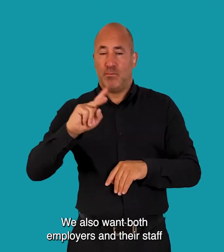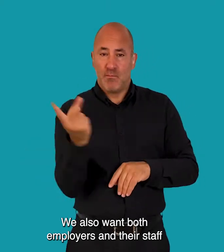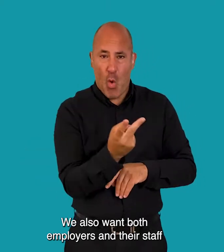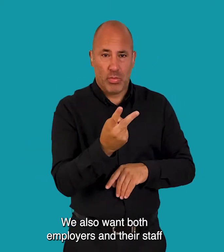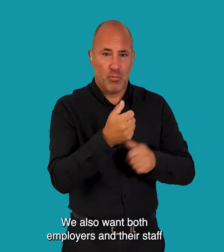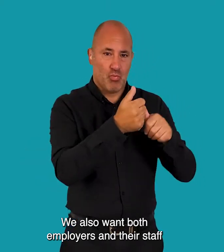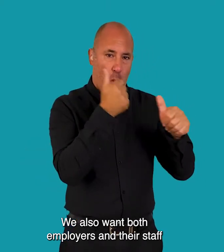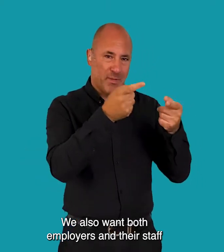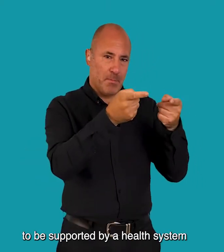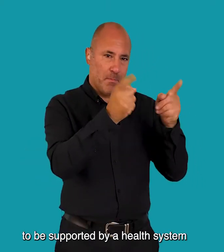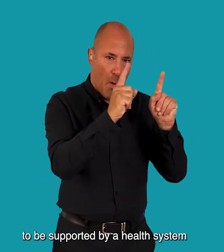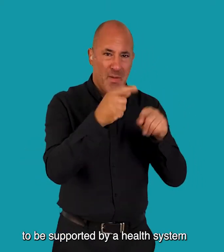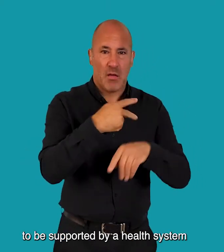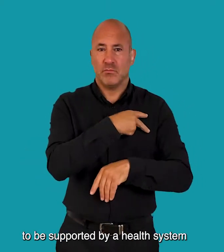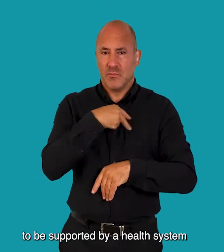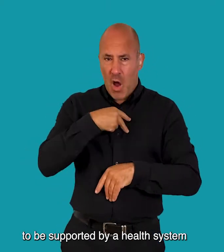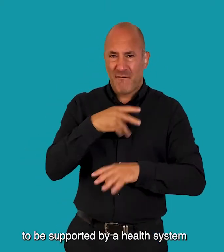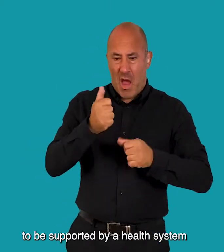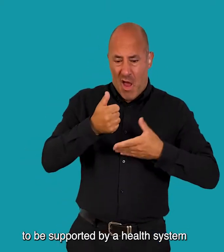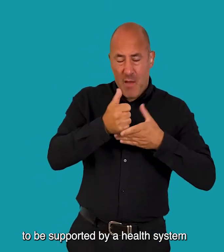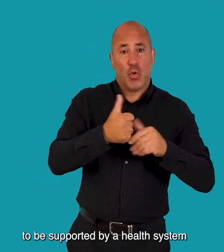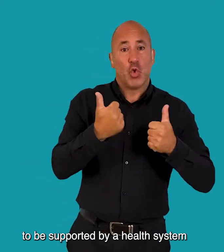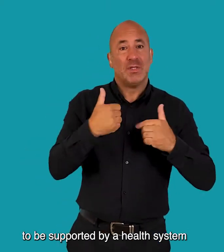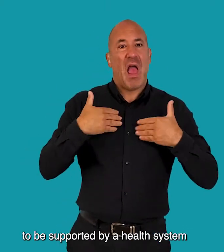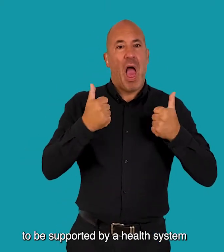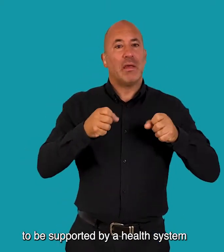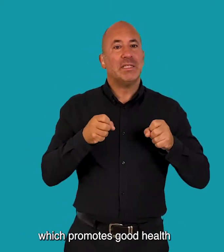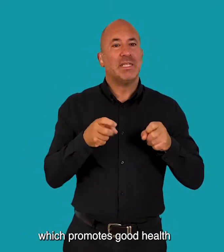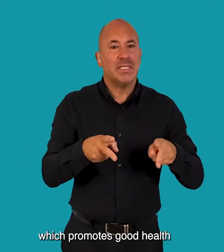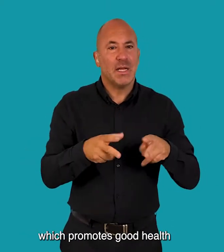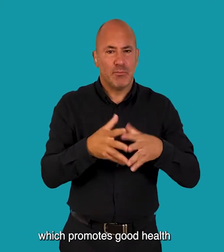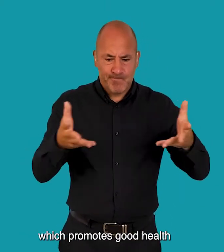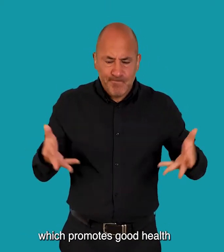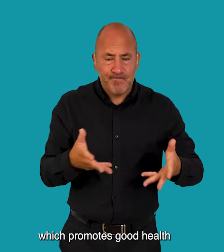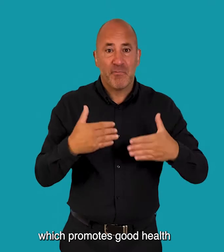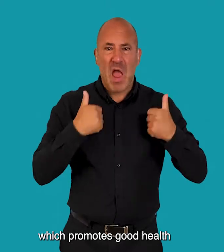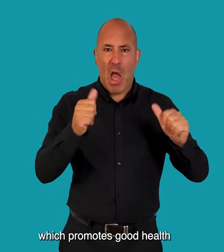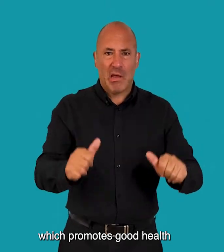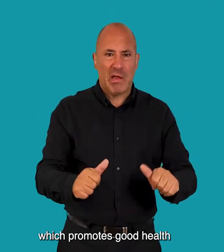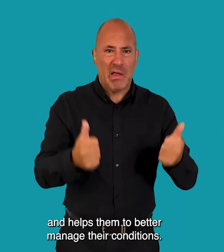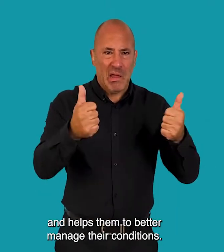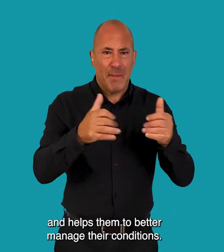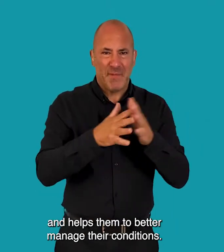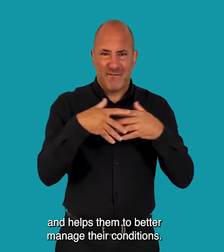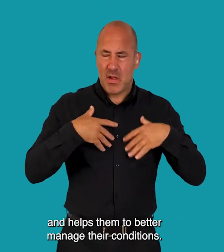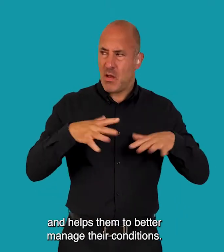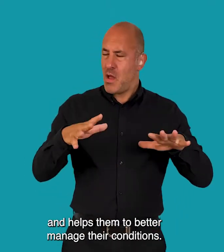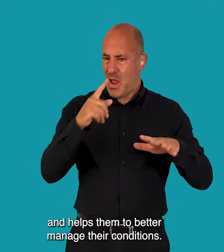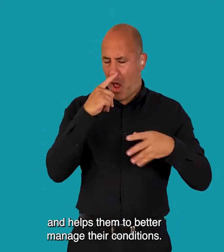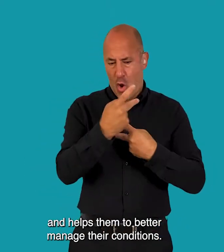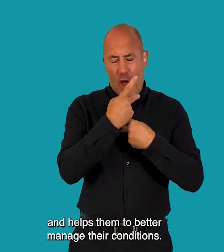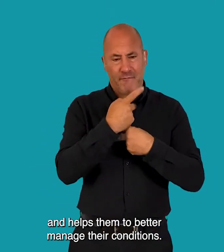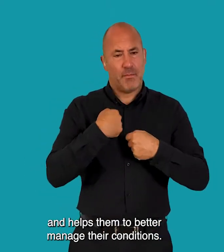and their staff to be supported by a health system which promotes good health and helps them to better manage their